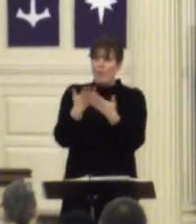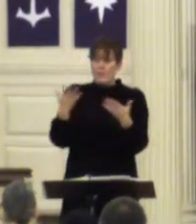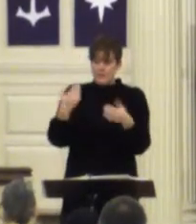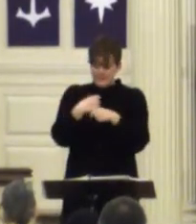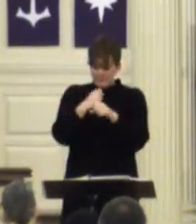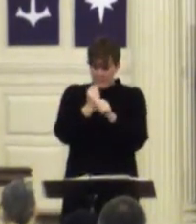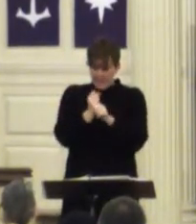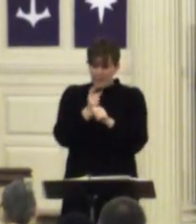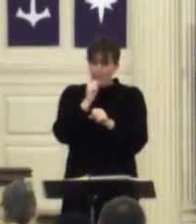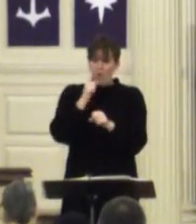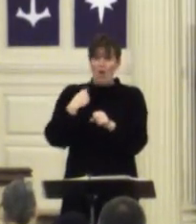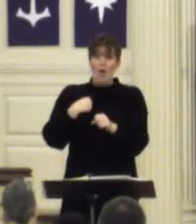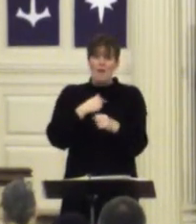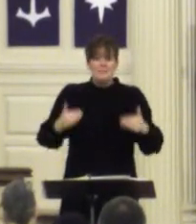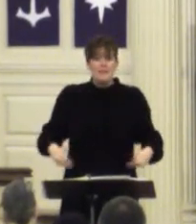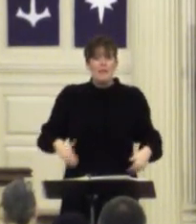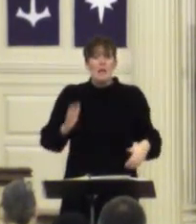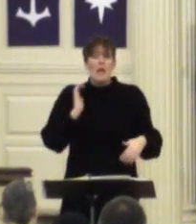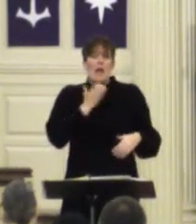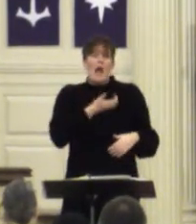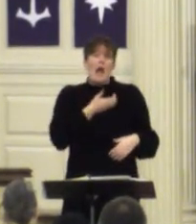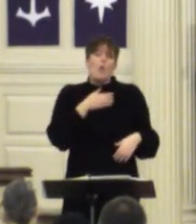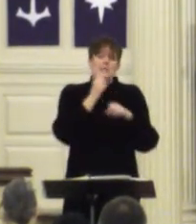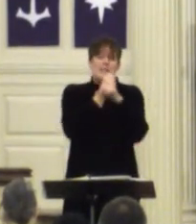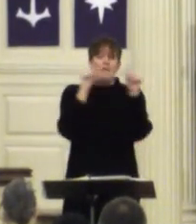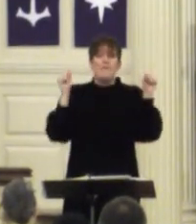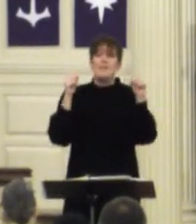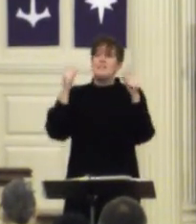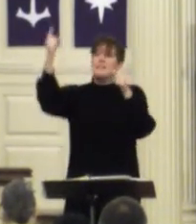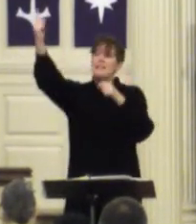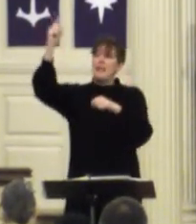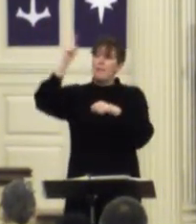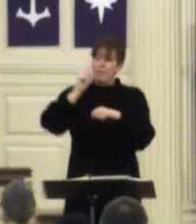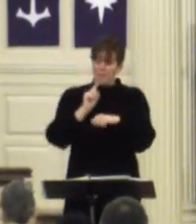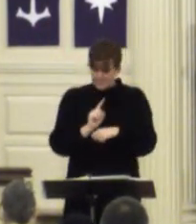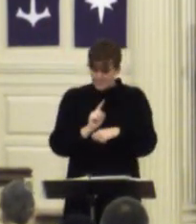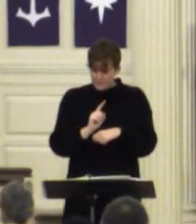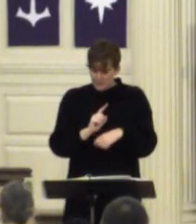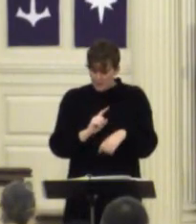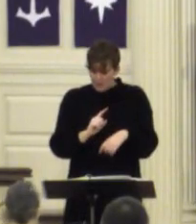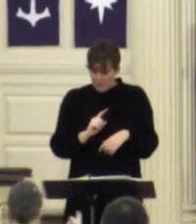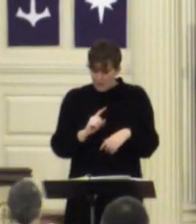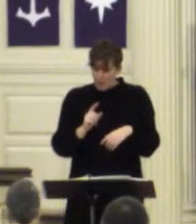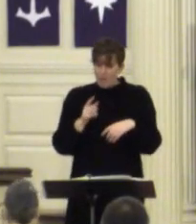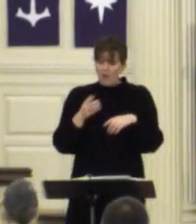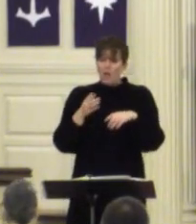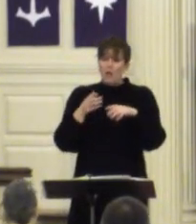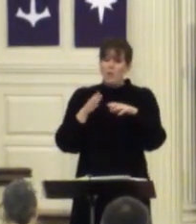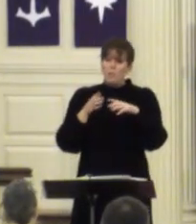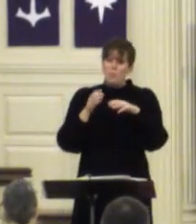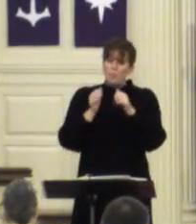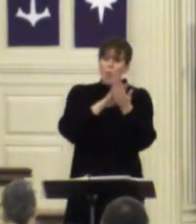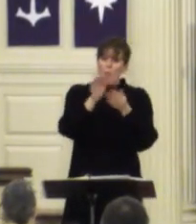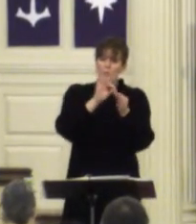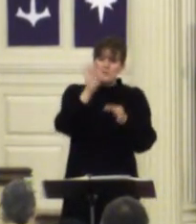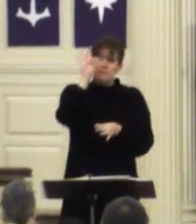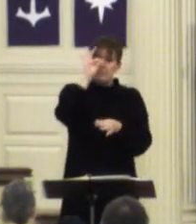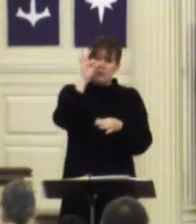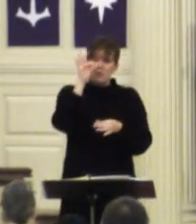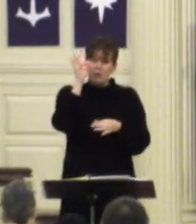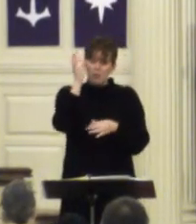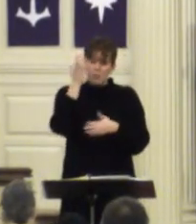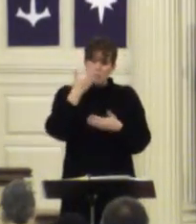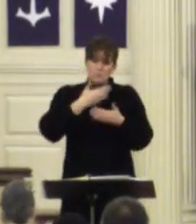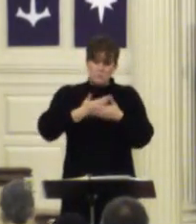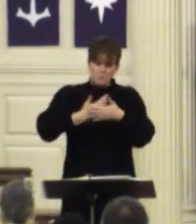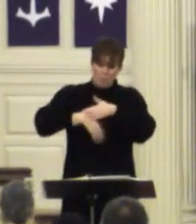us men and for our salvation, he came down from heaven, and by the Holy Spirit was incarnate of the